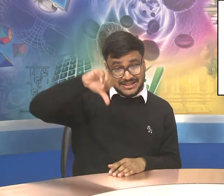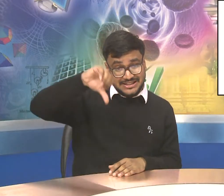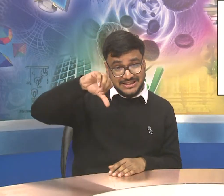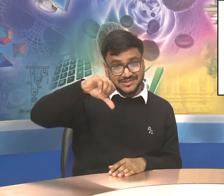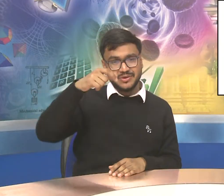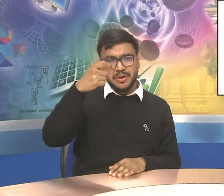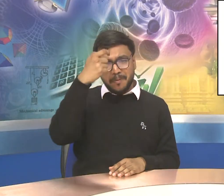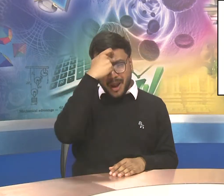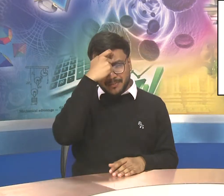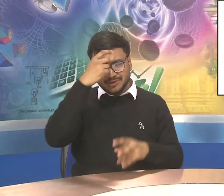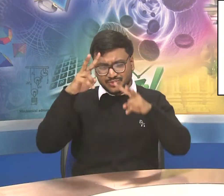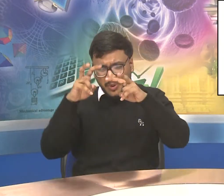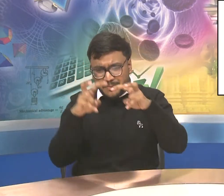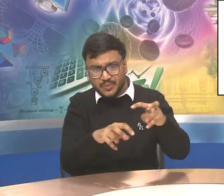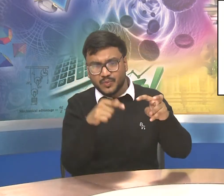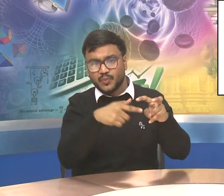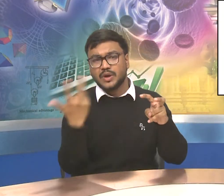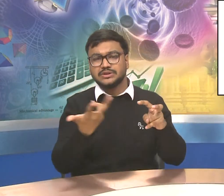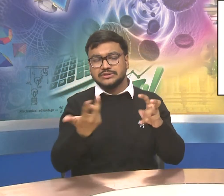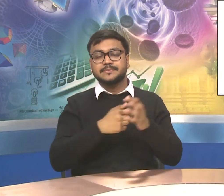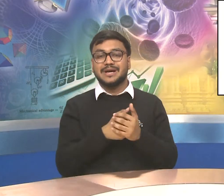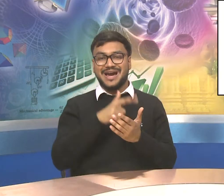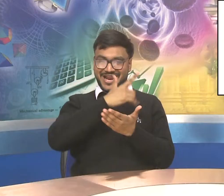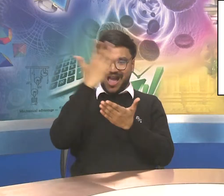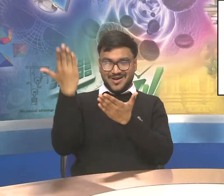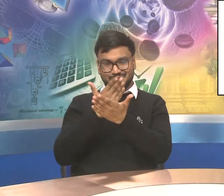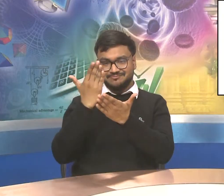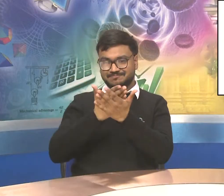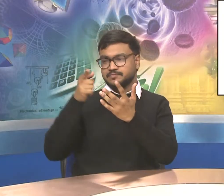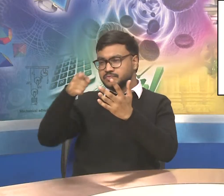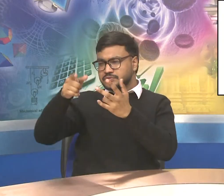And ninth, any research problem